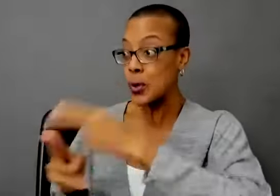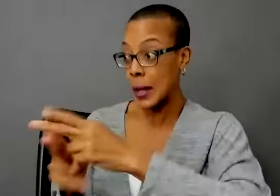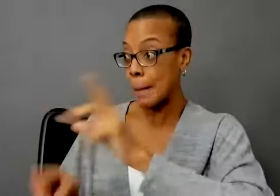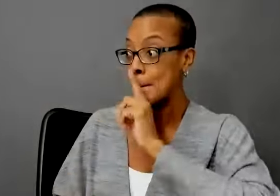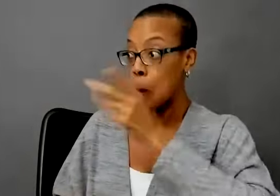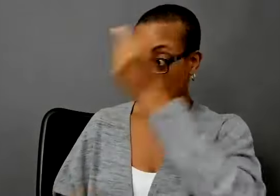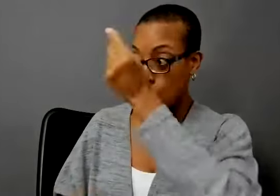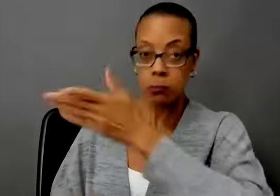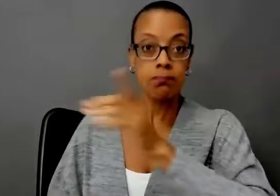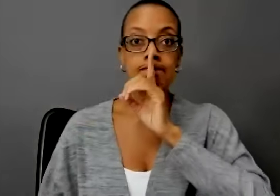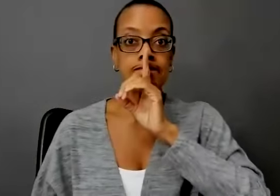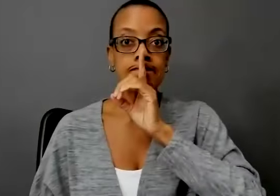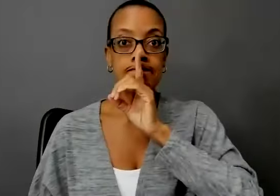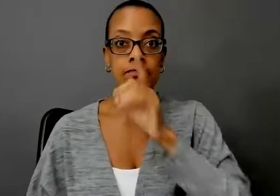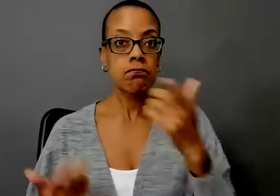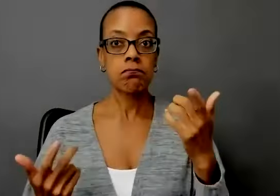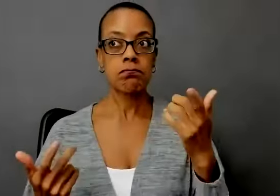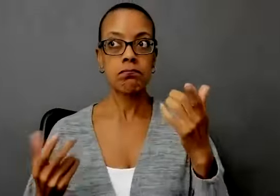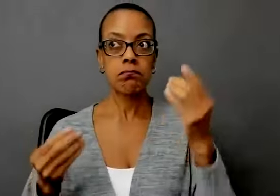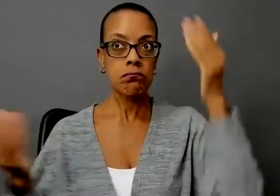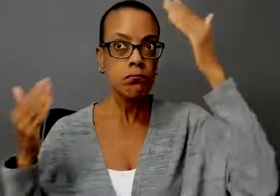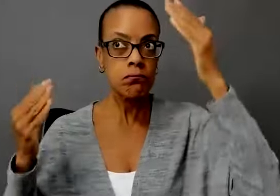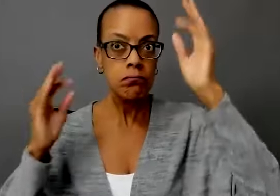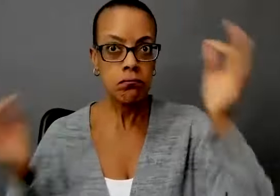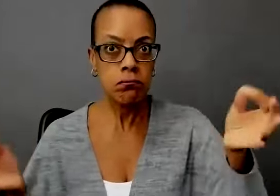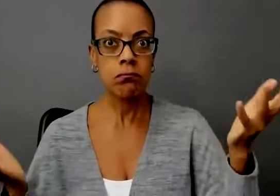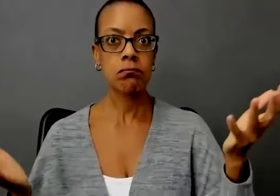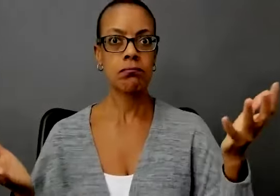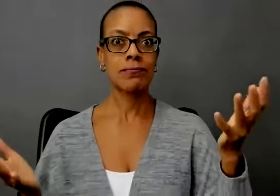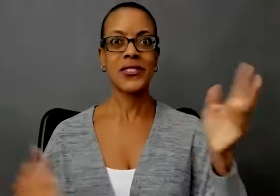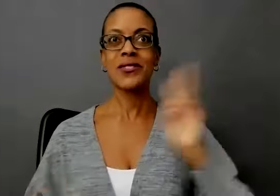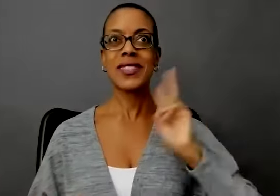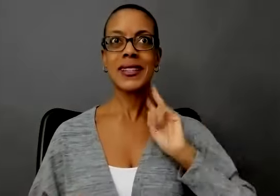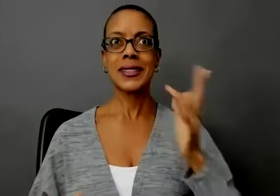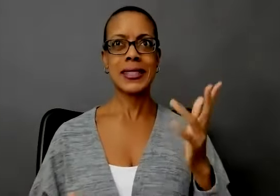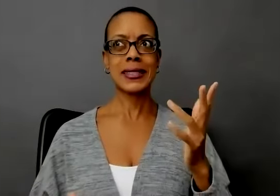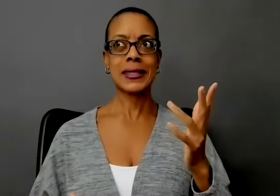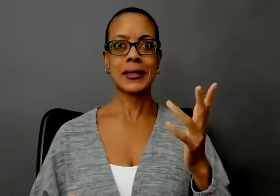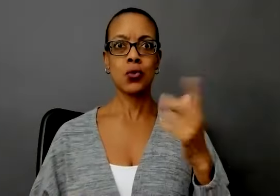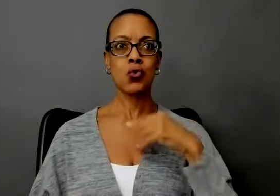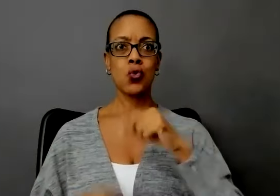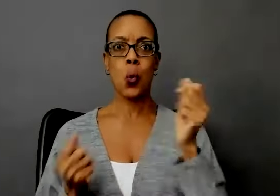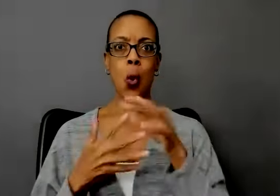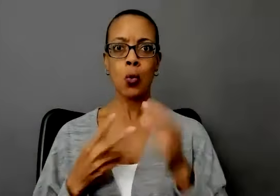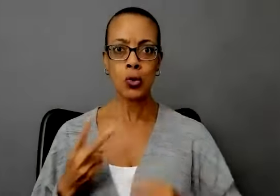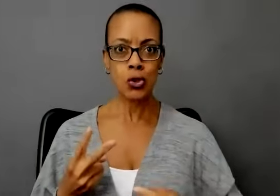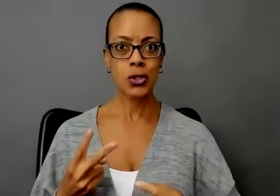of awareness limits victims' ability to make informed choices and consent to the restrictions placed on their own